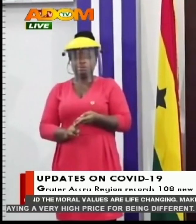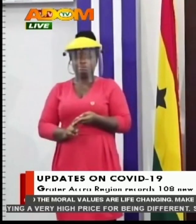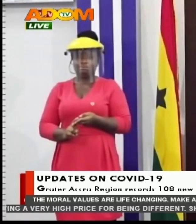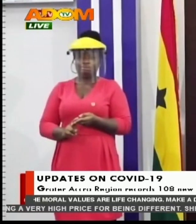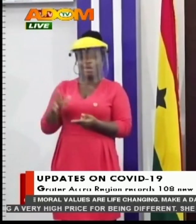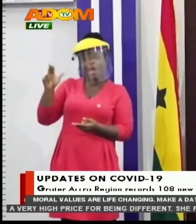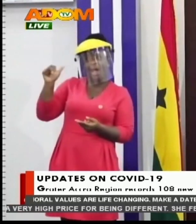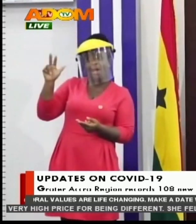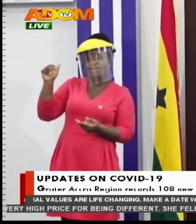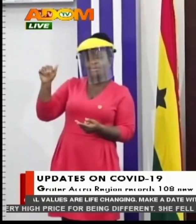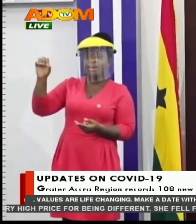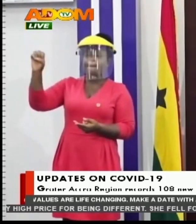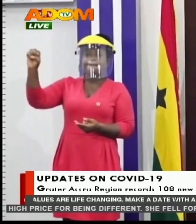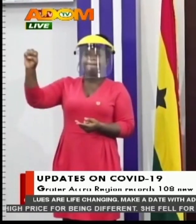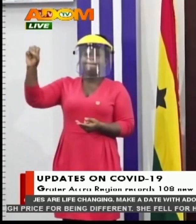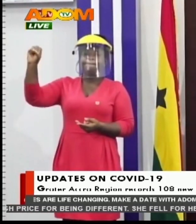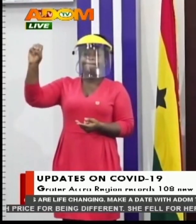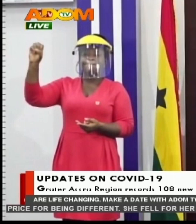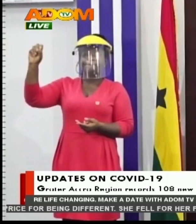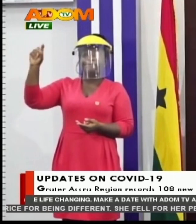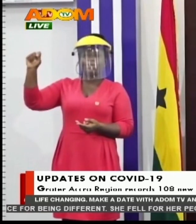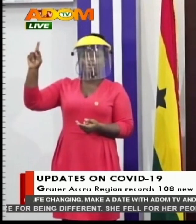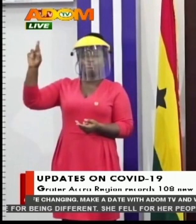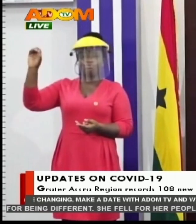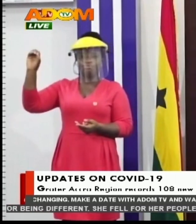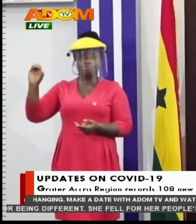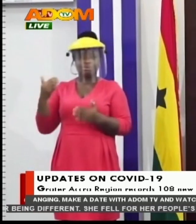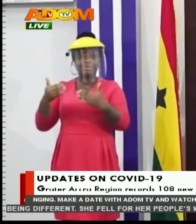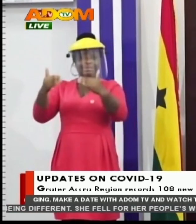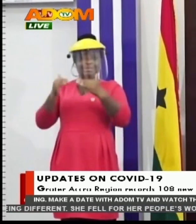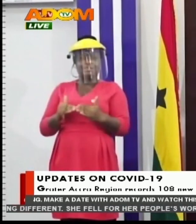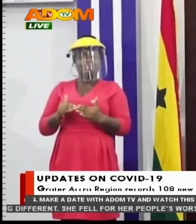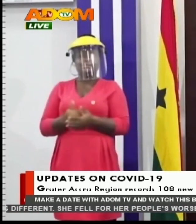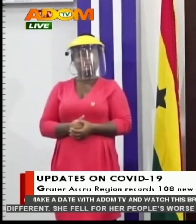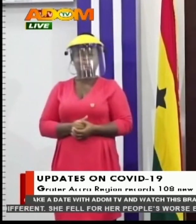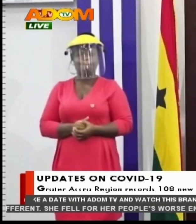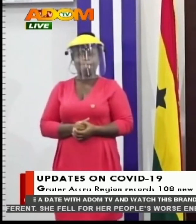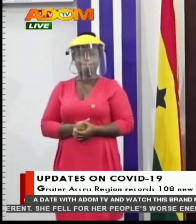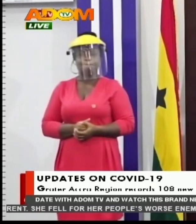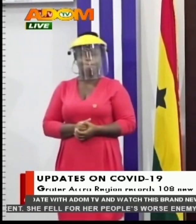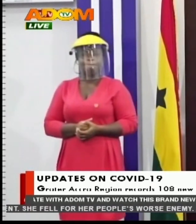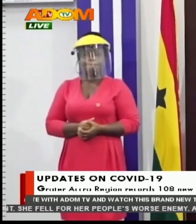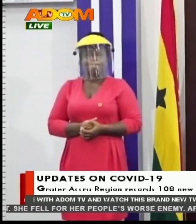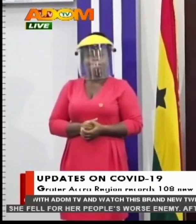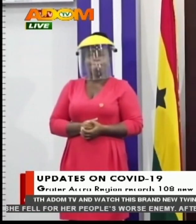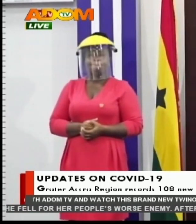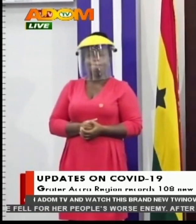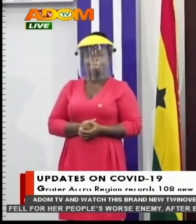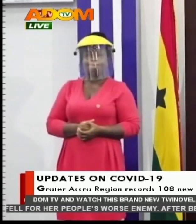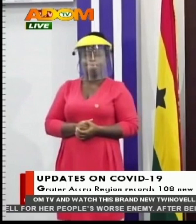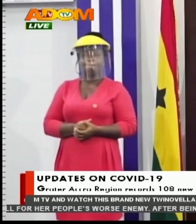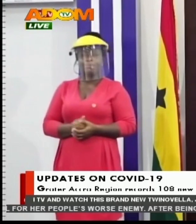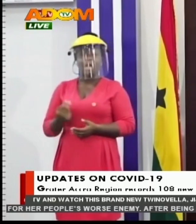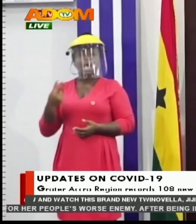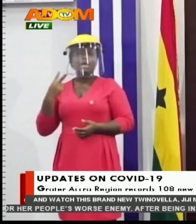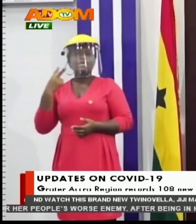all Adan East, Adan West, Shai Oshidoku, Ningo Pram Pram. So far, nothing happening there. But we have